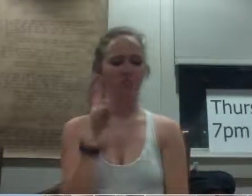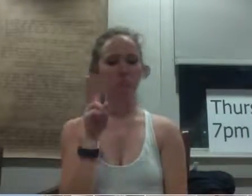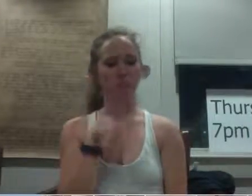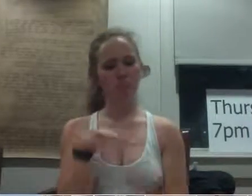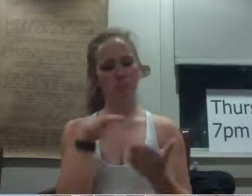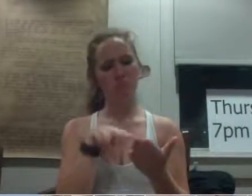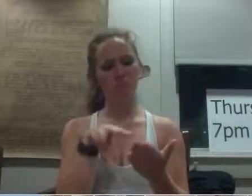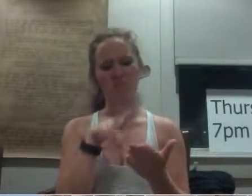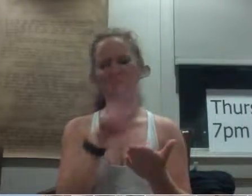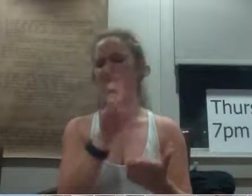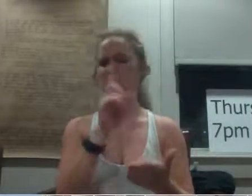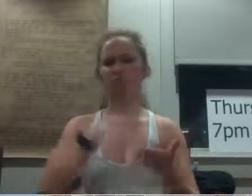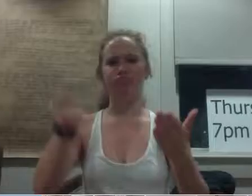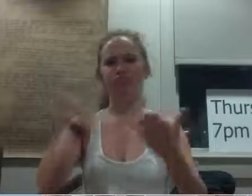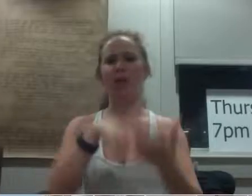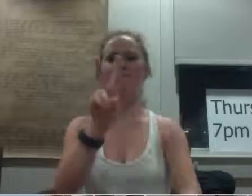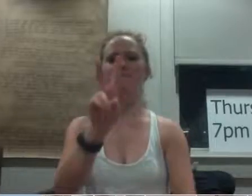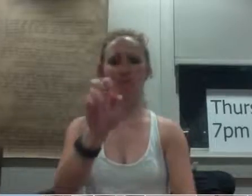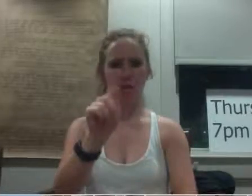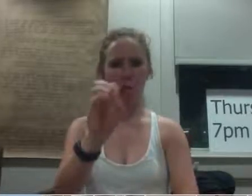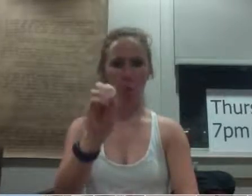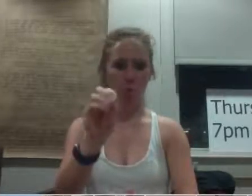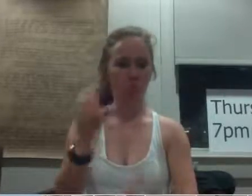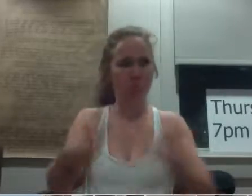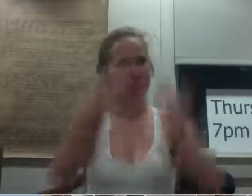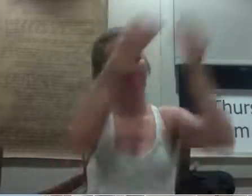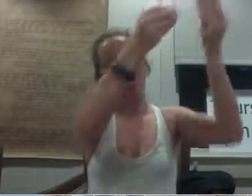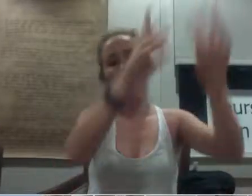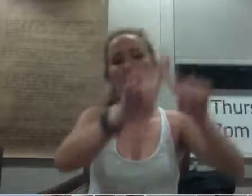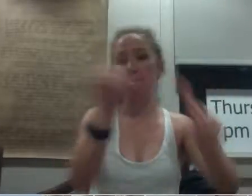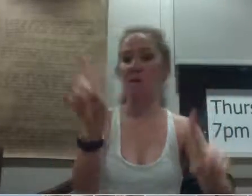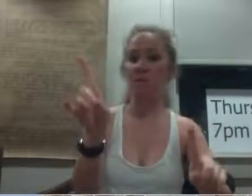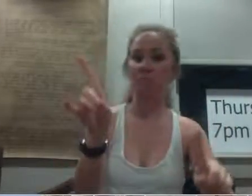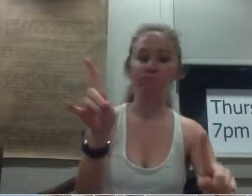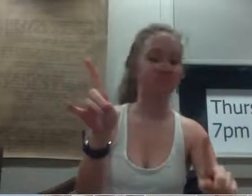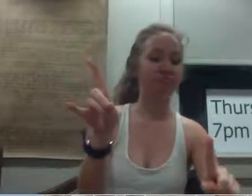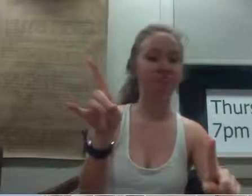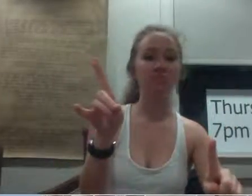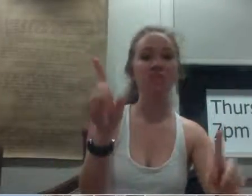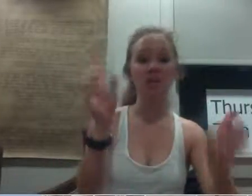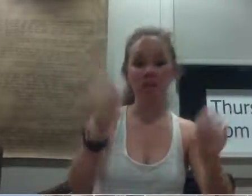gives the president the bills, and he can veto the bill and give it back to the legislative.